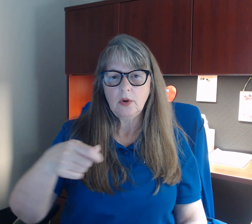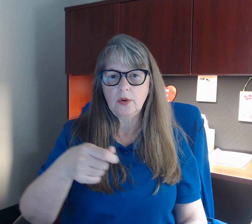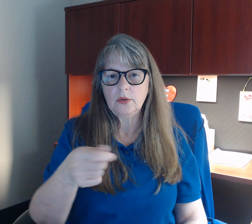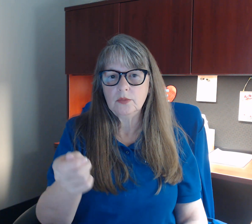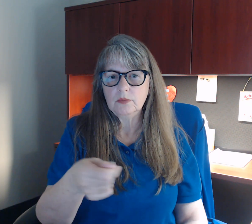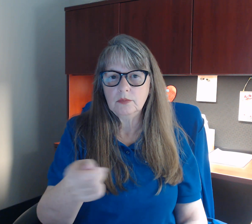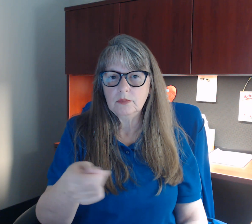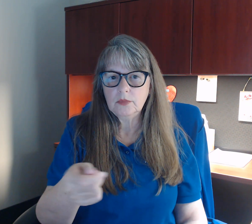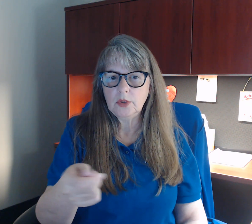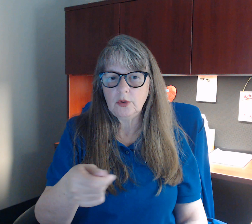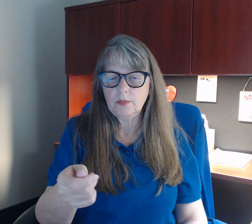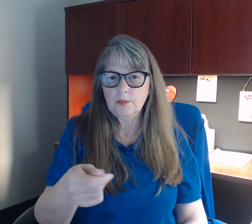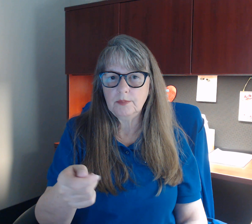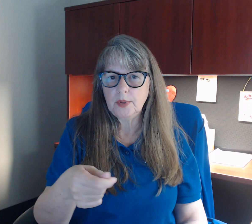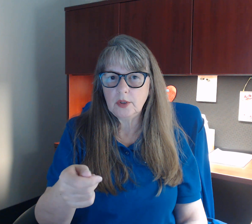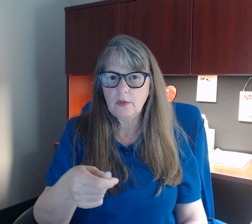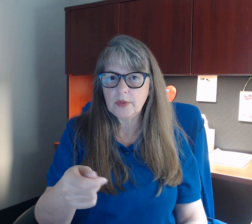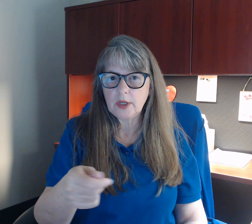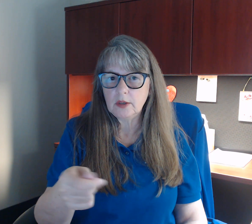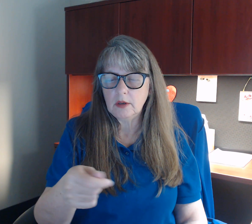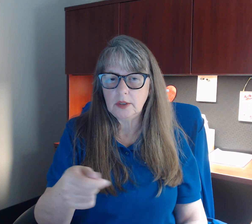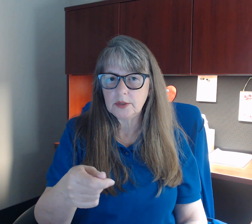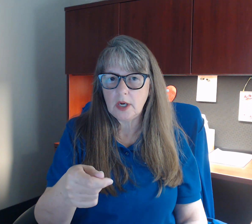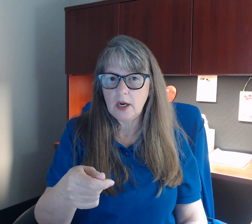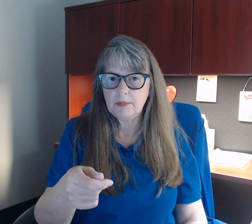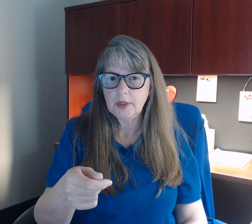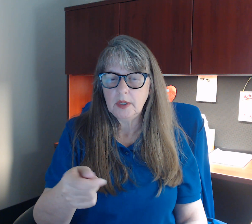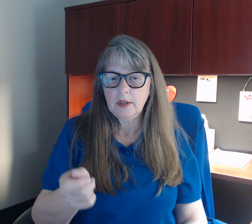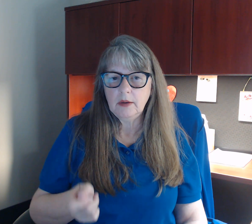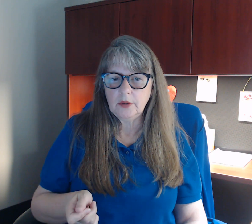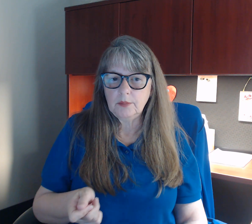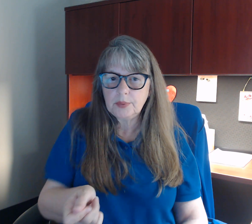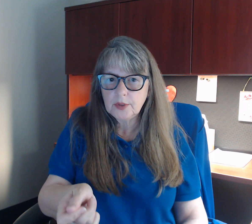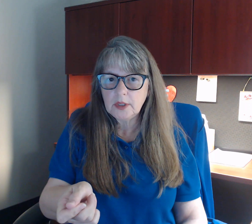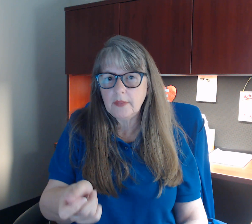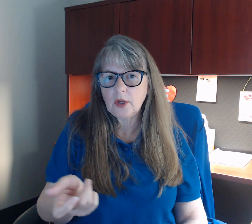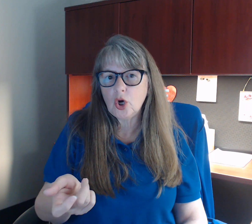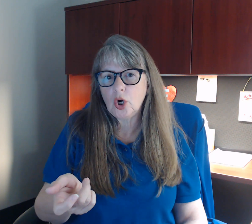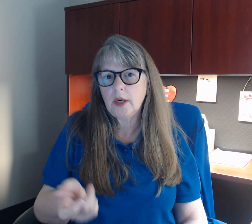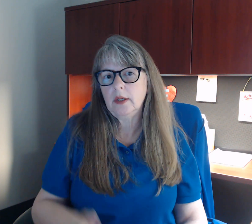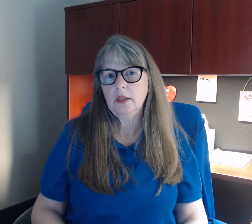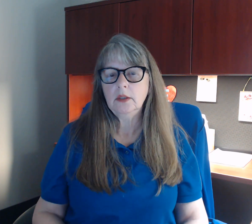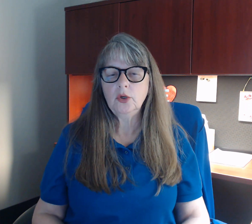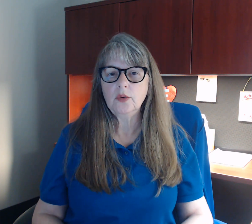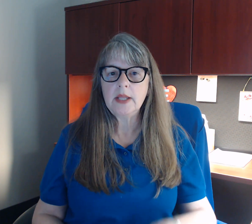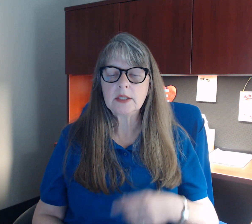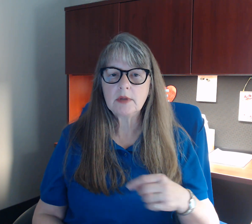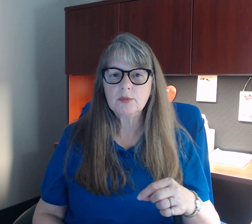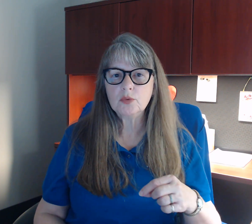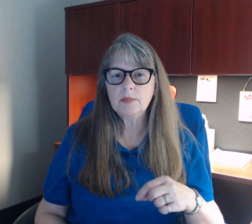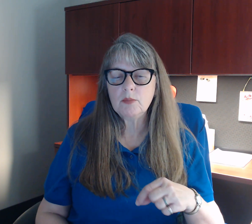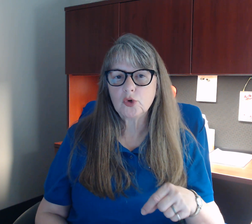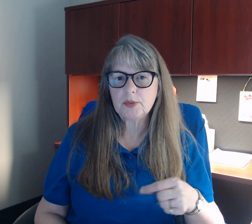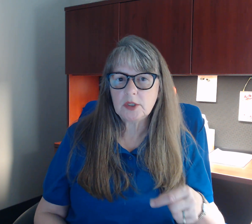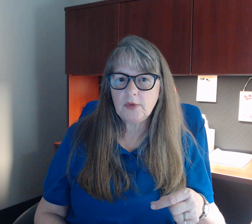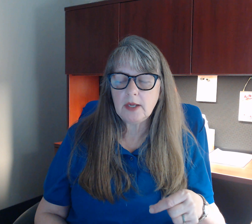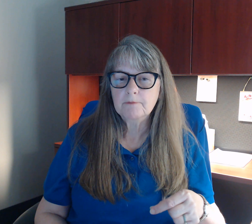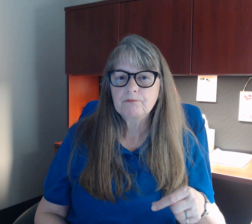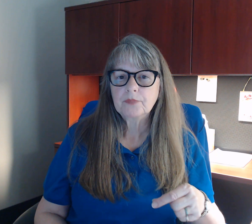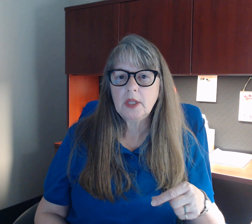you put it over there on top or you put it in the card, and sometimes you would be more specific if